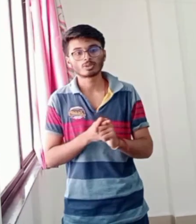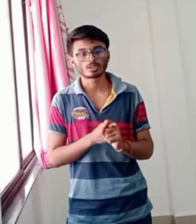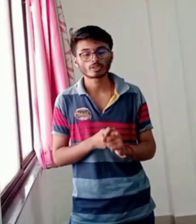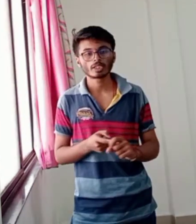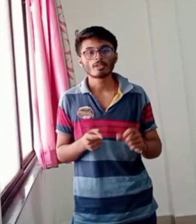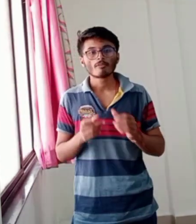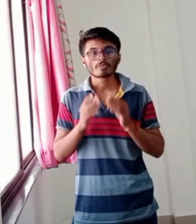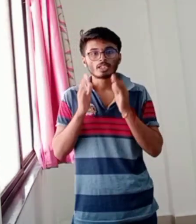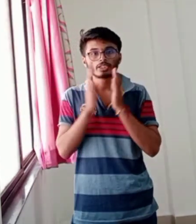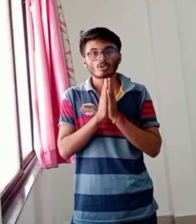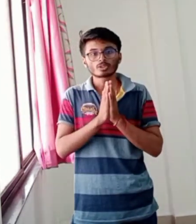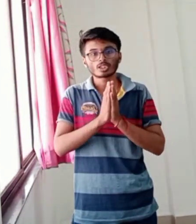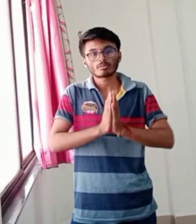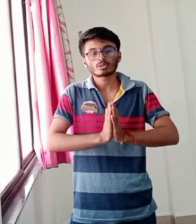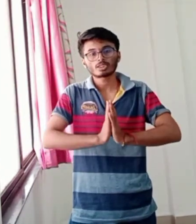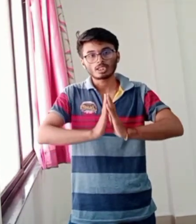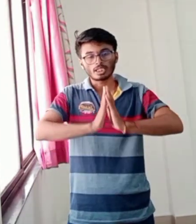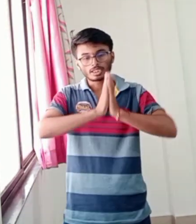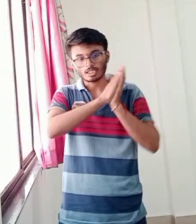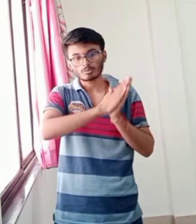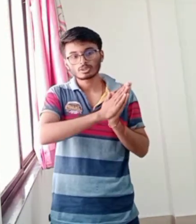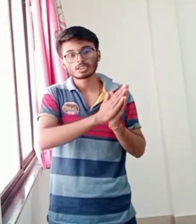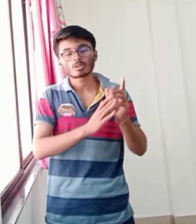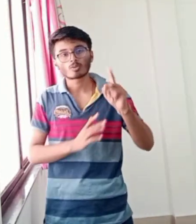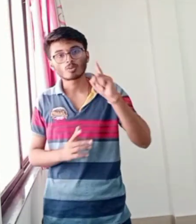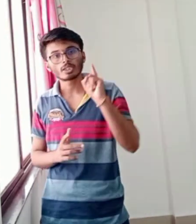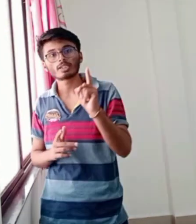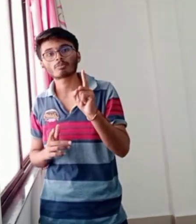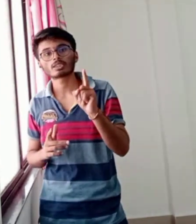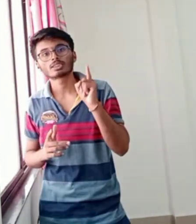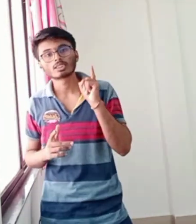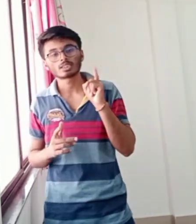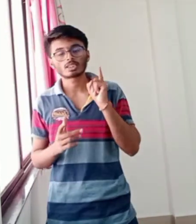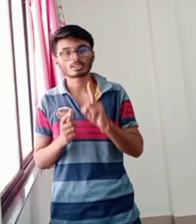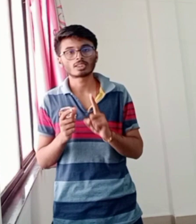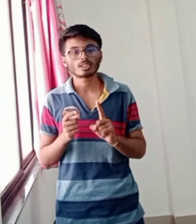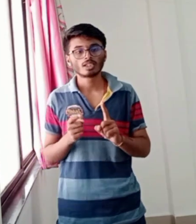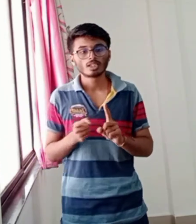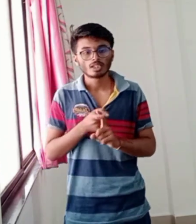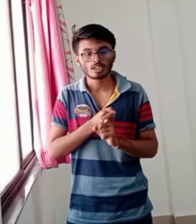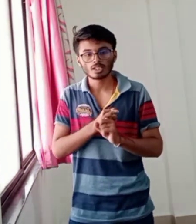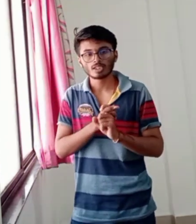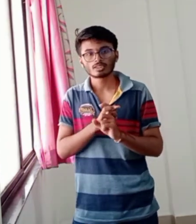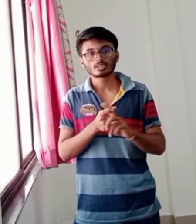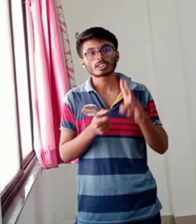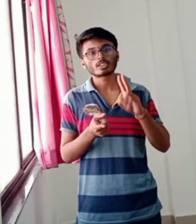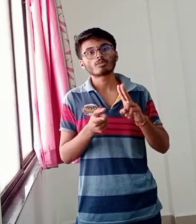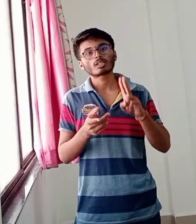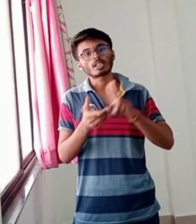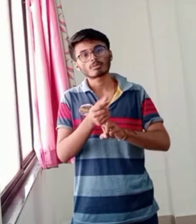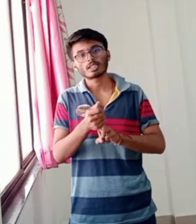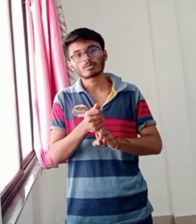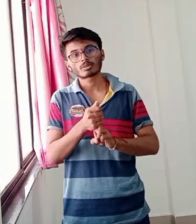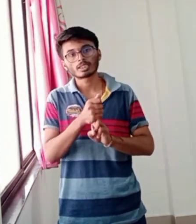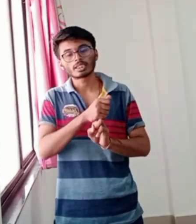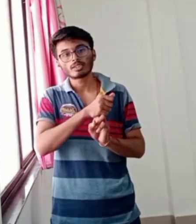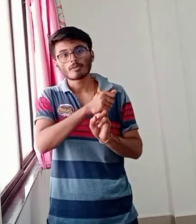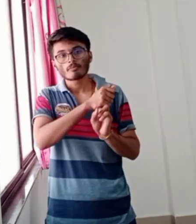Okay, deoxyribose and ribose, there are one difference in the structure. Second number carbon atom contain